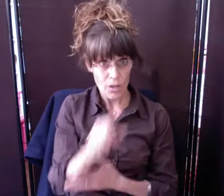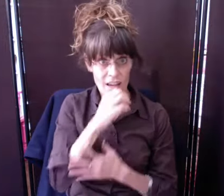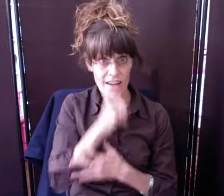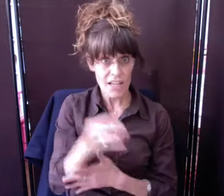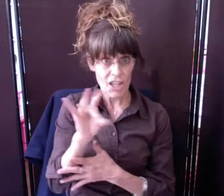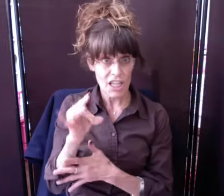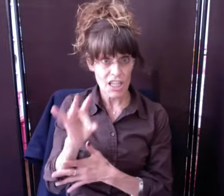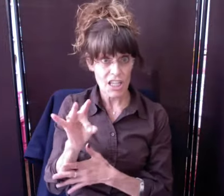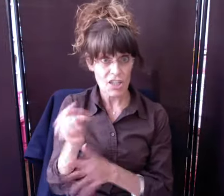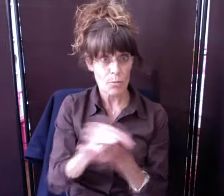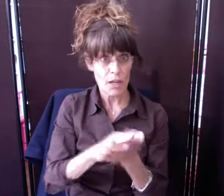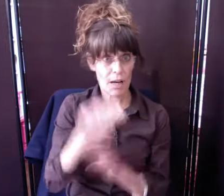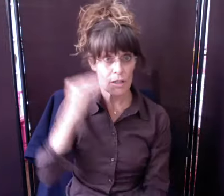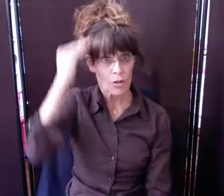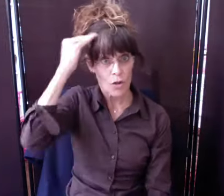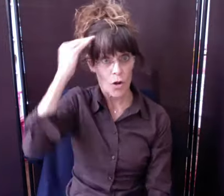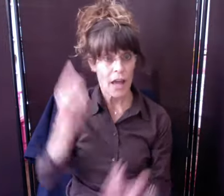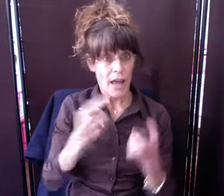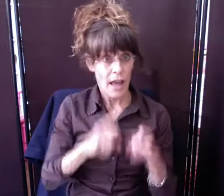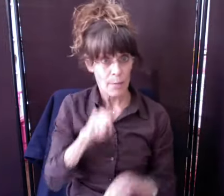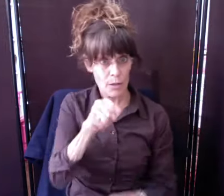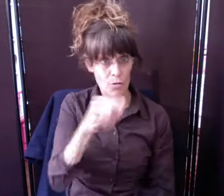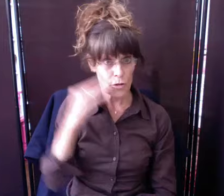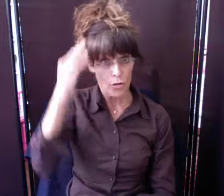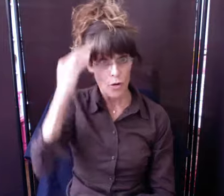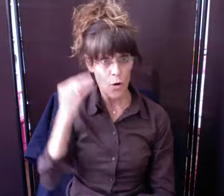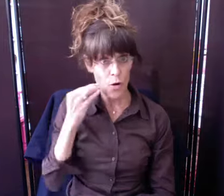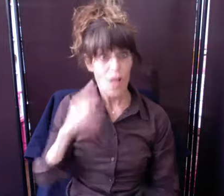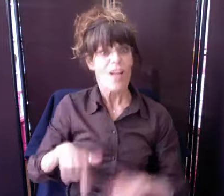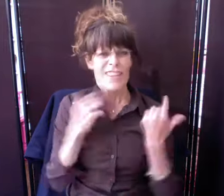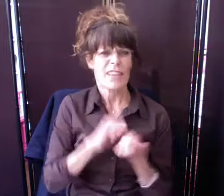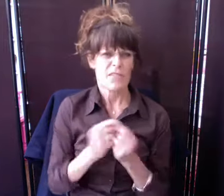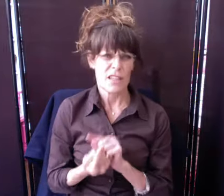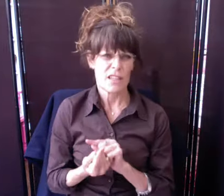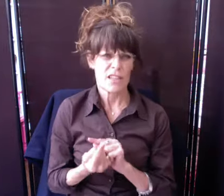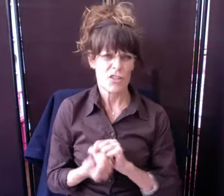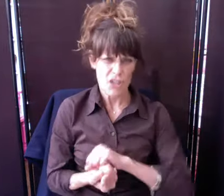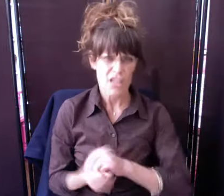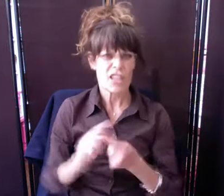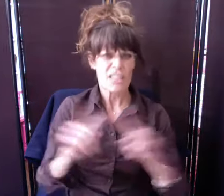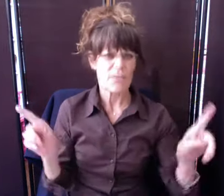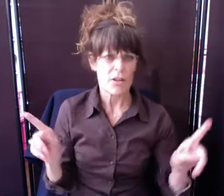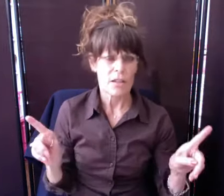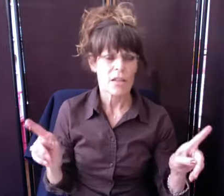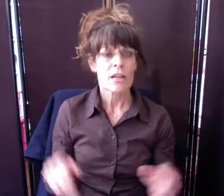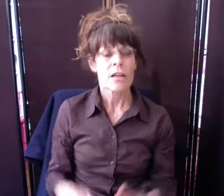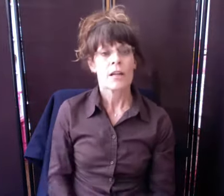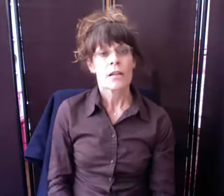an adult, it's very different. And so I made this was the first time I